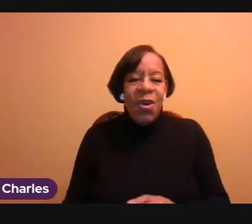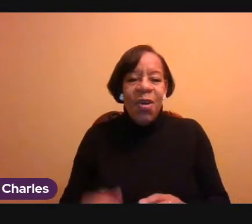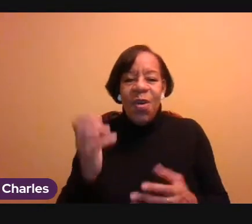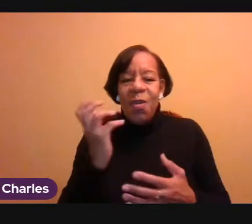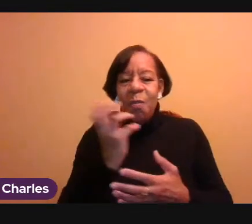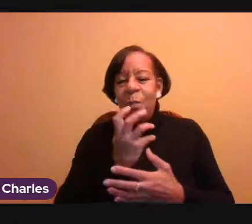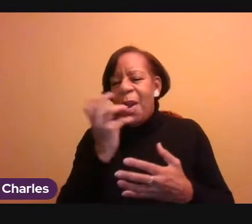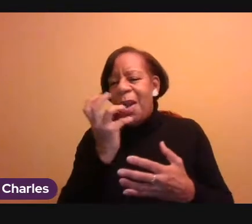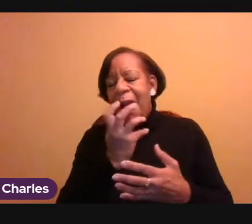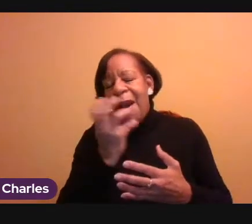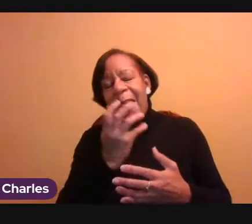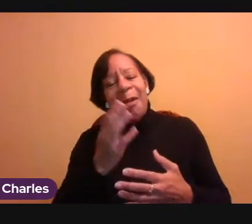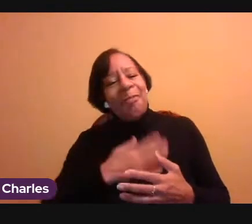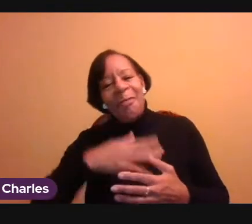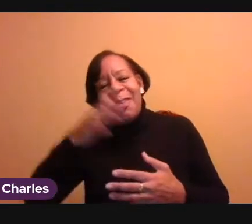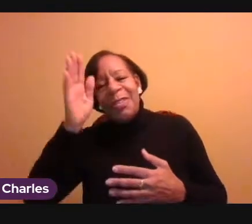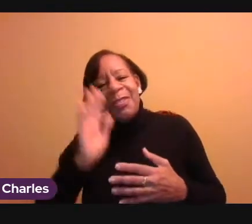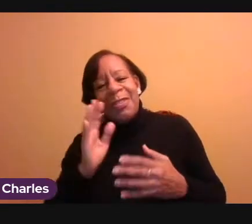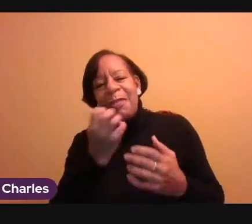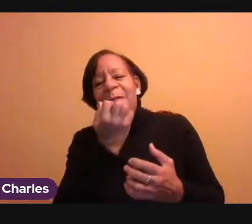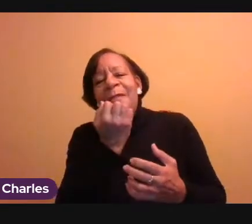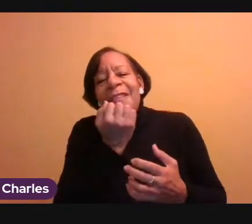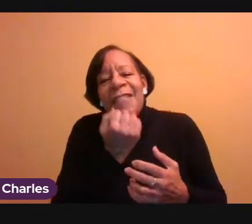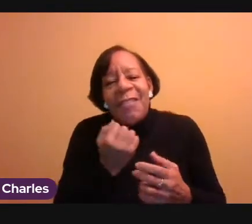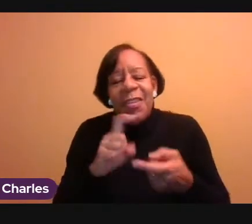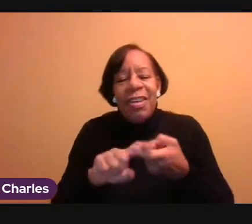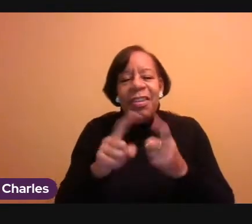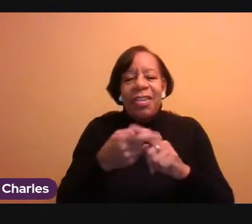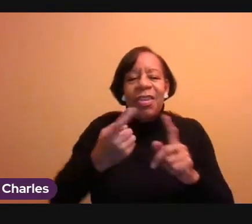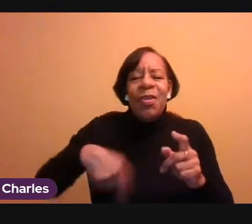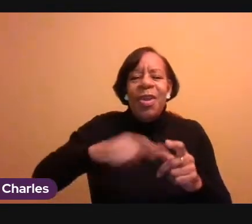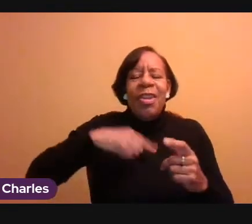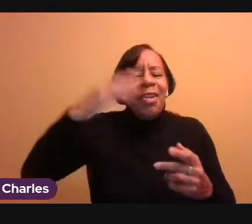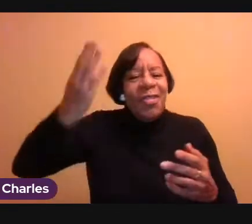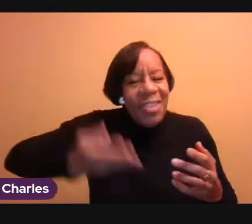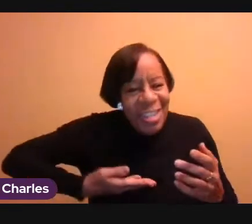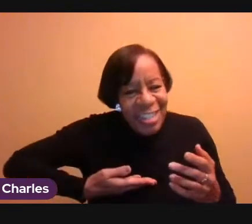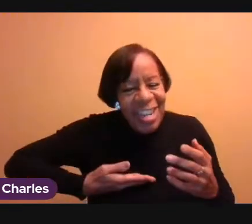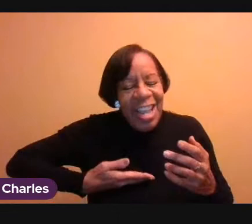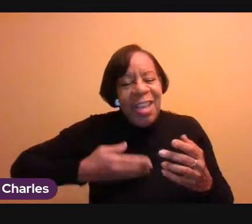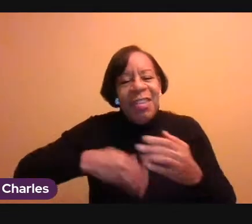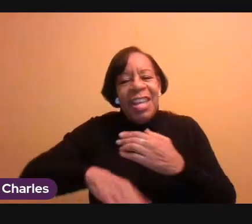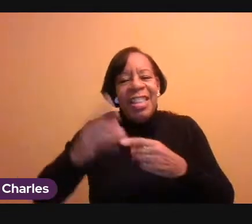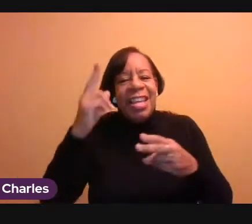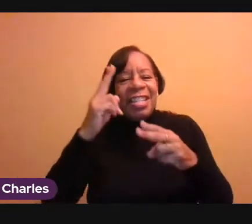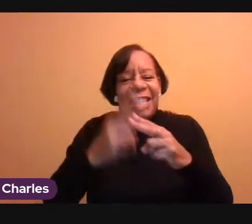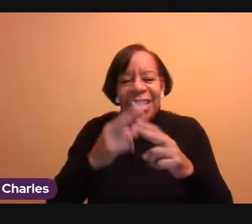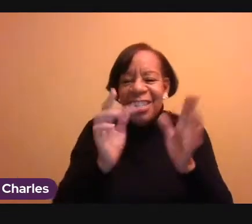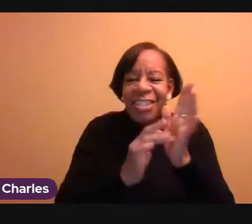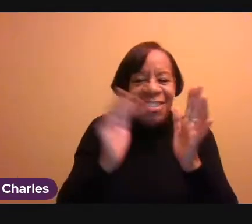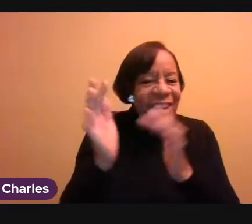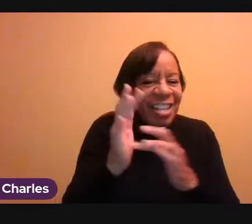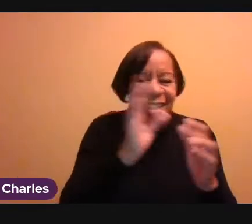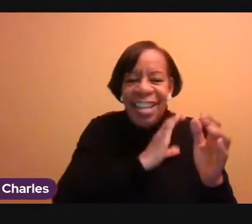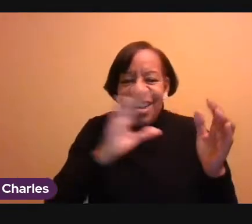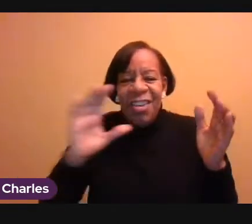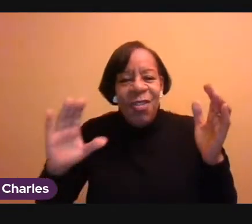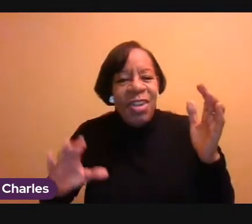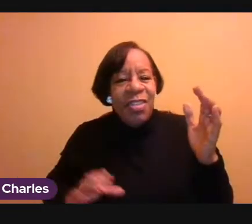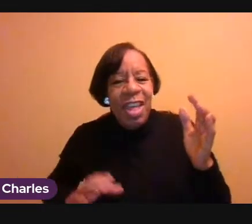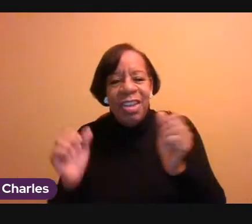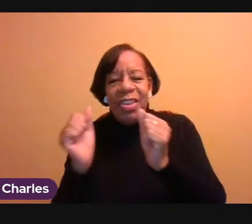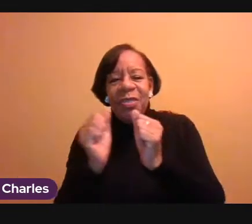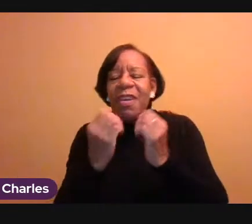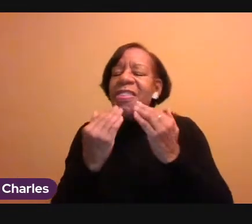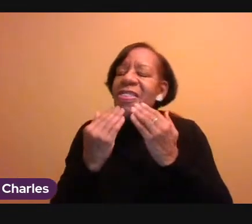Oh my God. Precious friends, we greet you in the matchless name of Jesus Christ. We